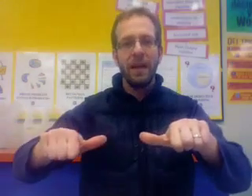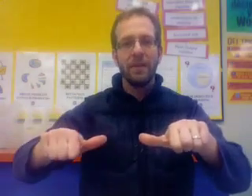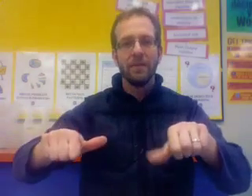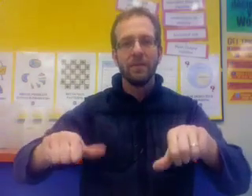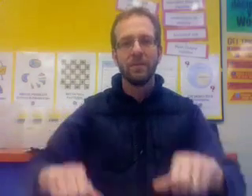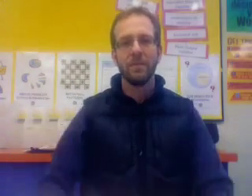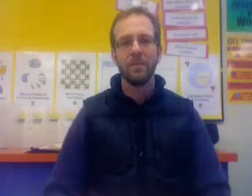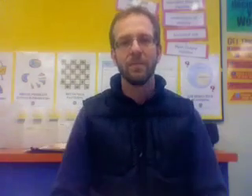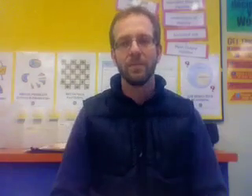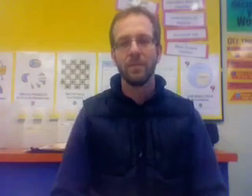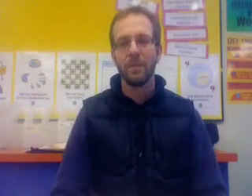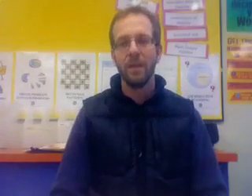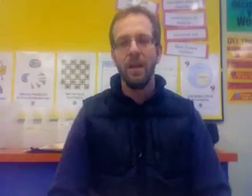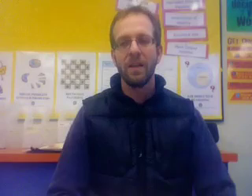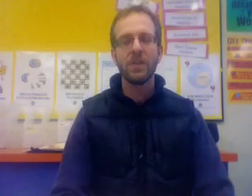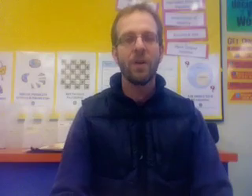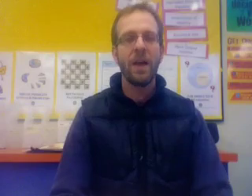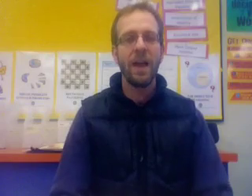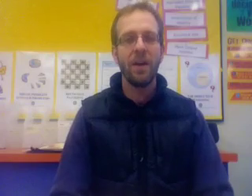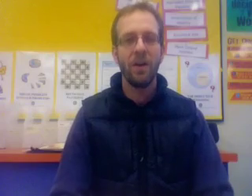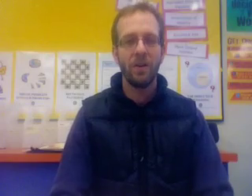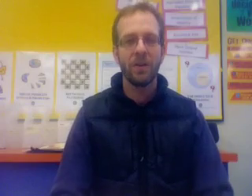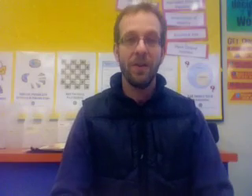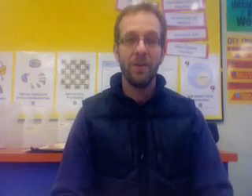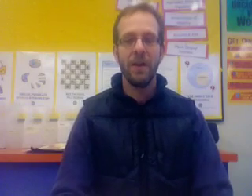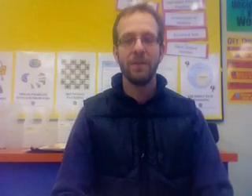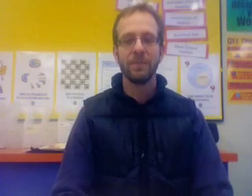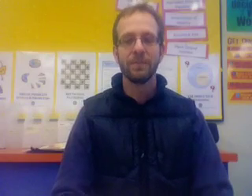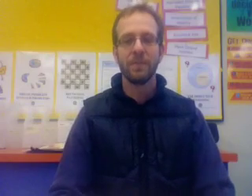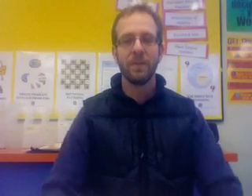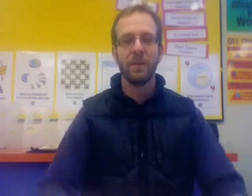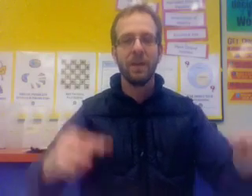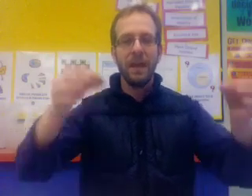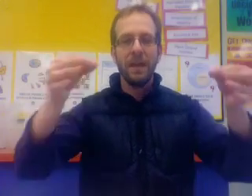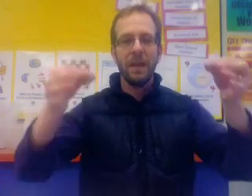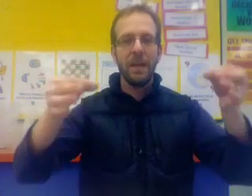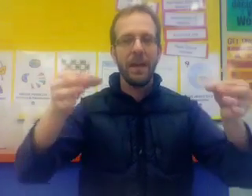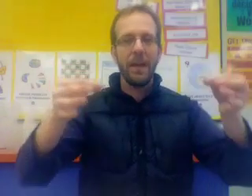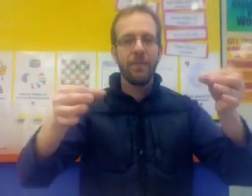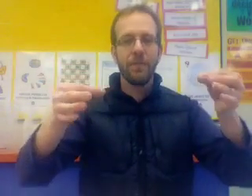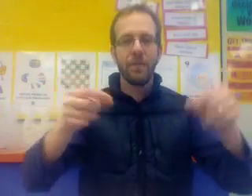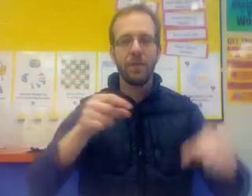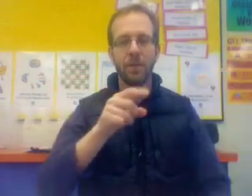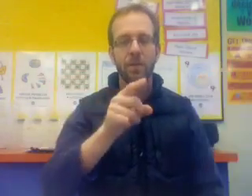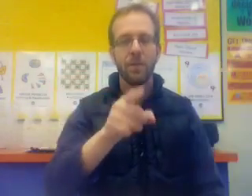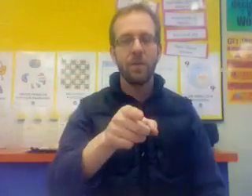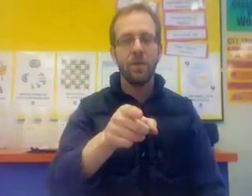again. Let's try that all together now. If